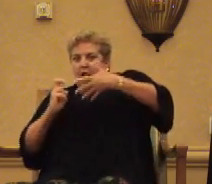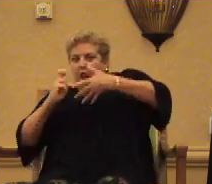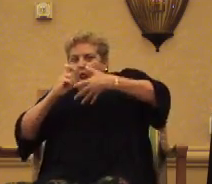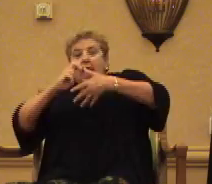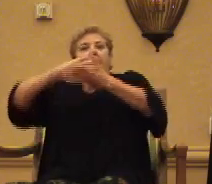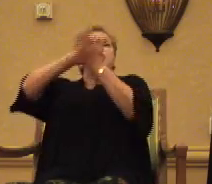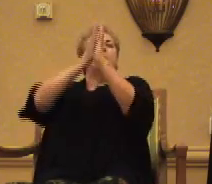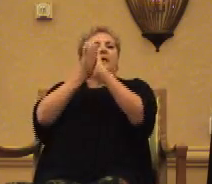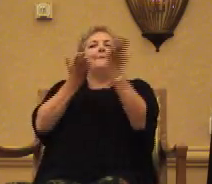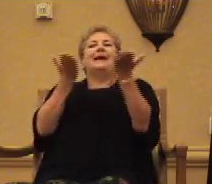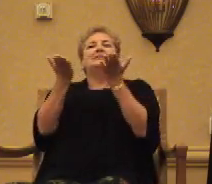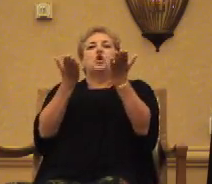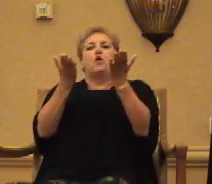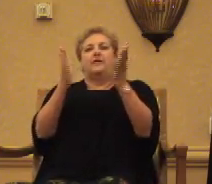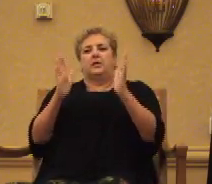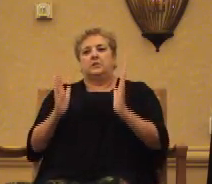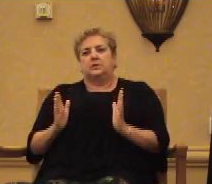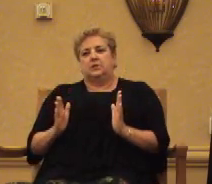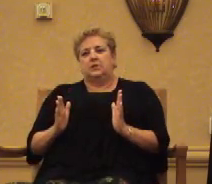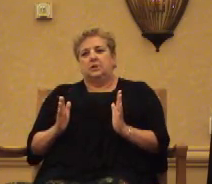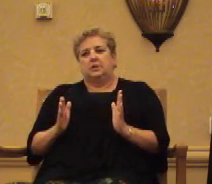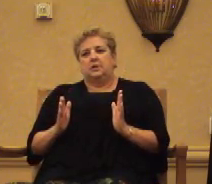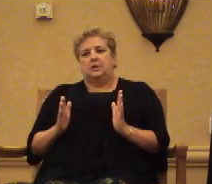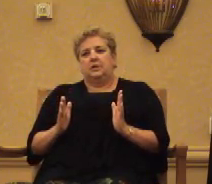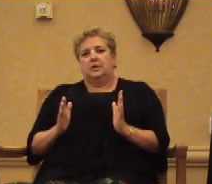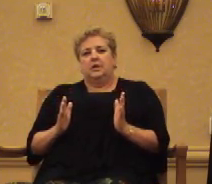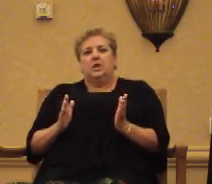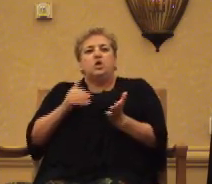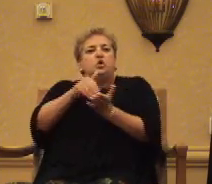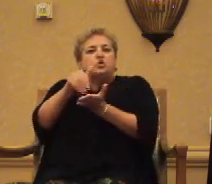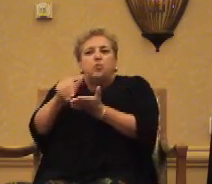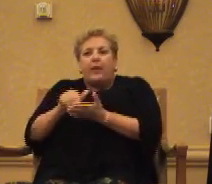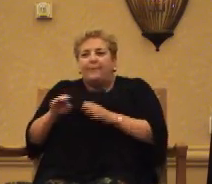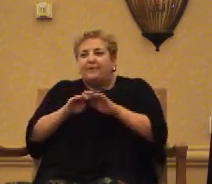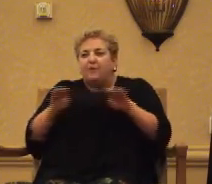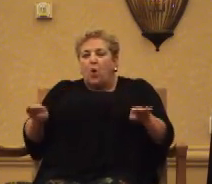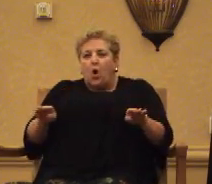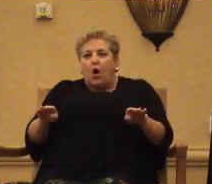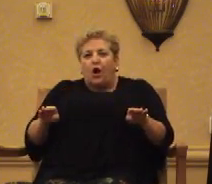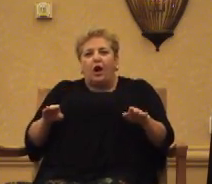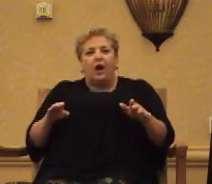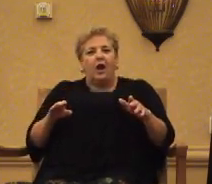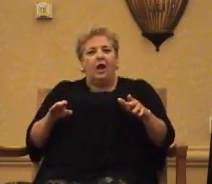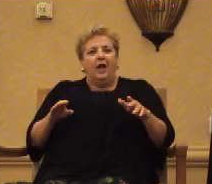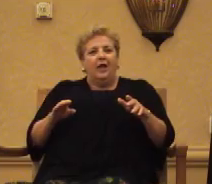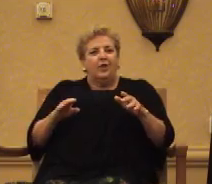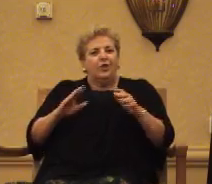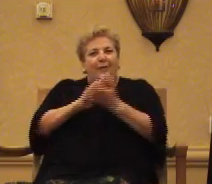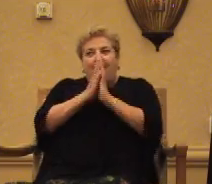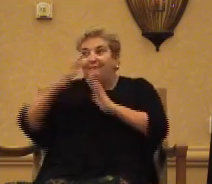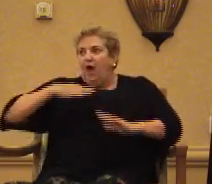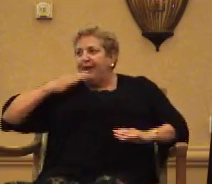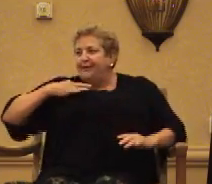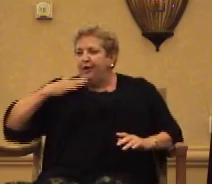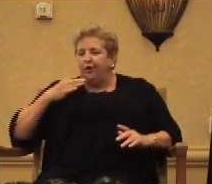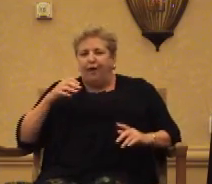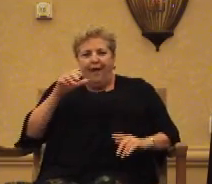servant, you come in and sweep the floor, hopefully you're a boss one day. Alcoholics Anonymous, etc. AA is the only place you'll